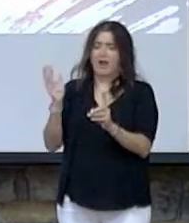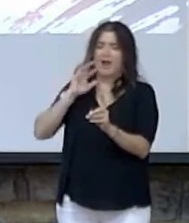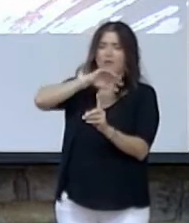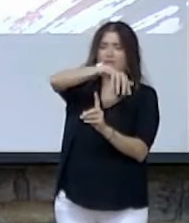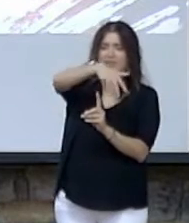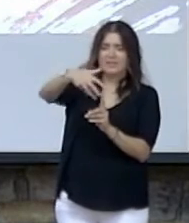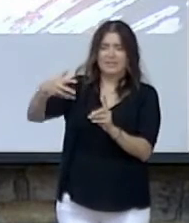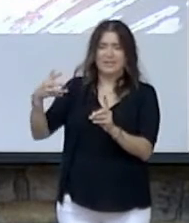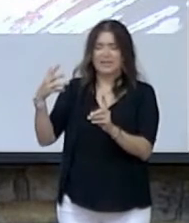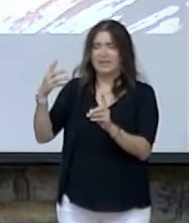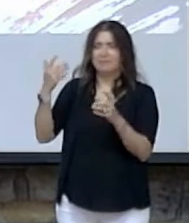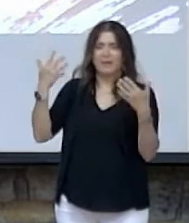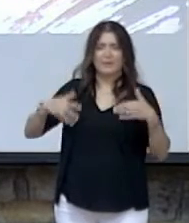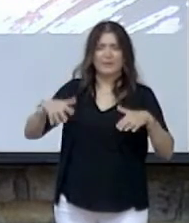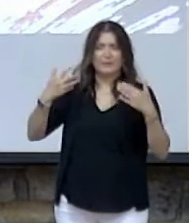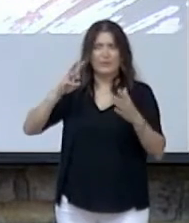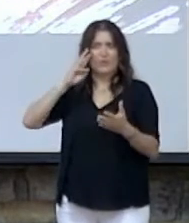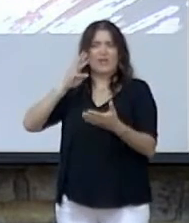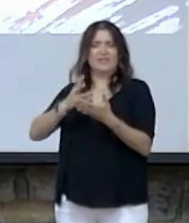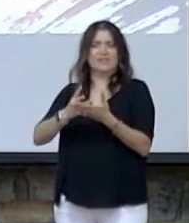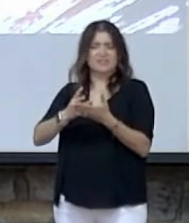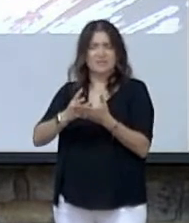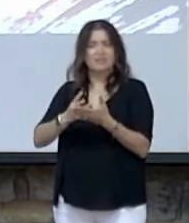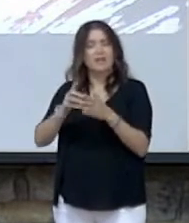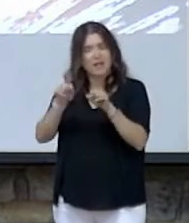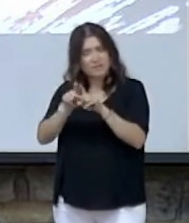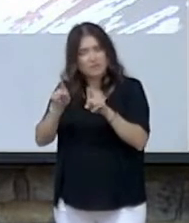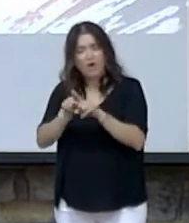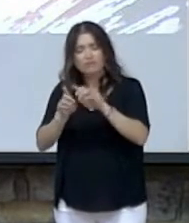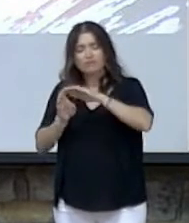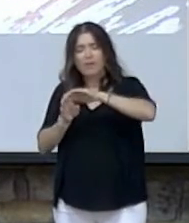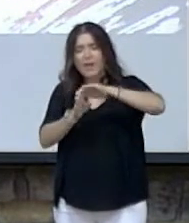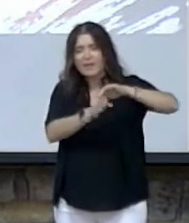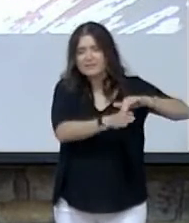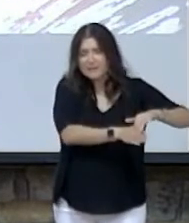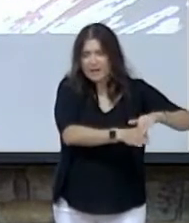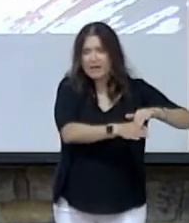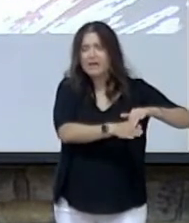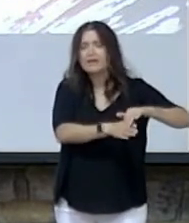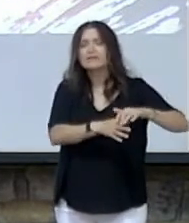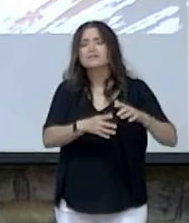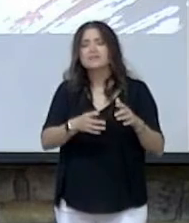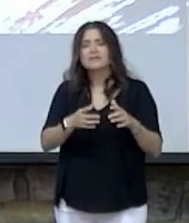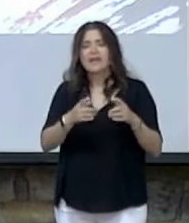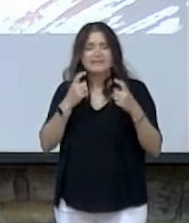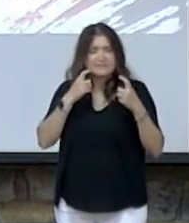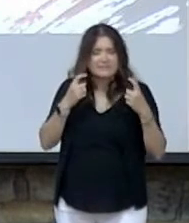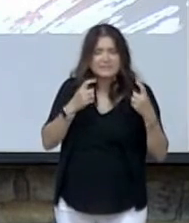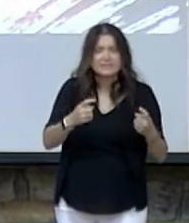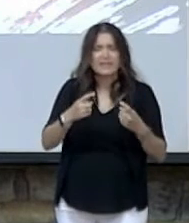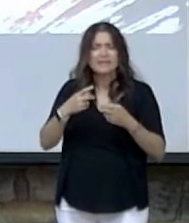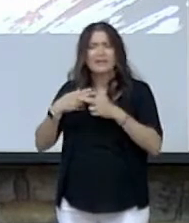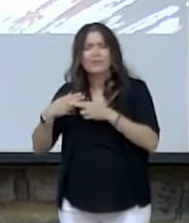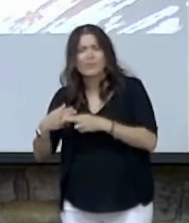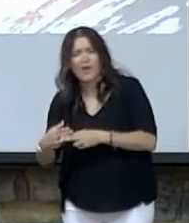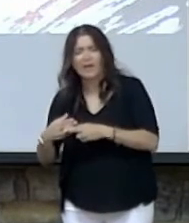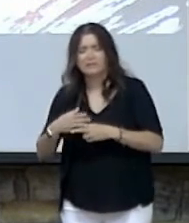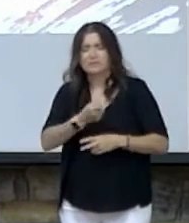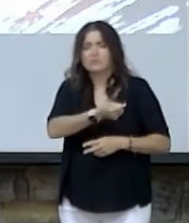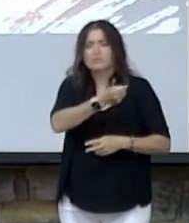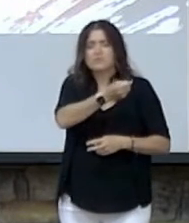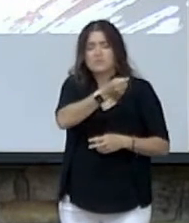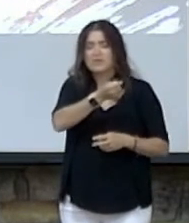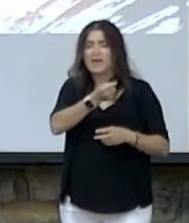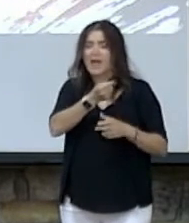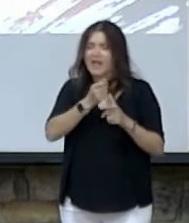so great a cloud of witnesses, let us also lay aside every weight and sin which clings so closely, and